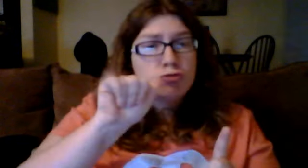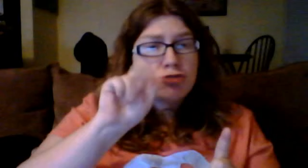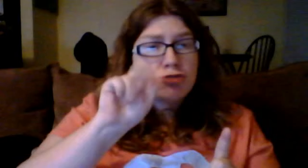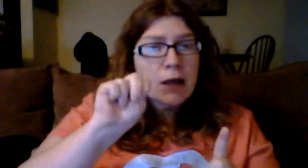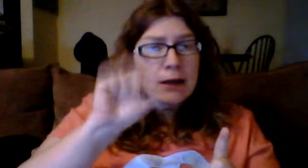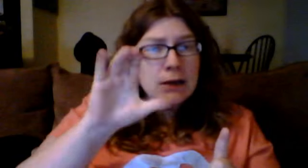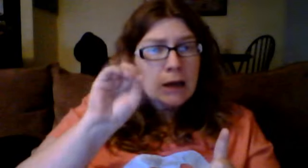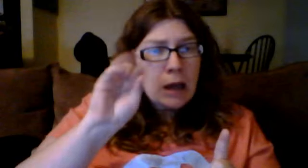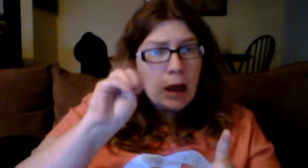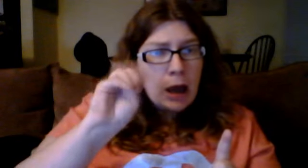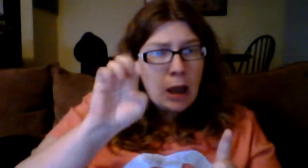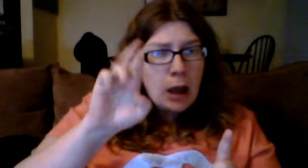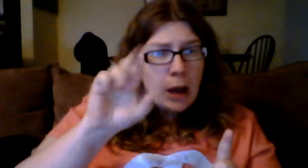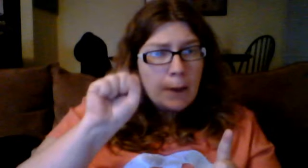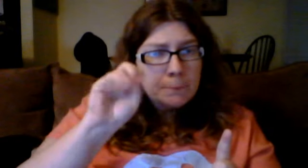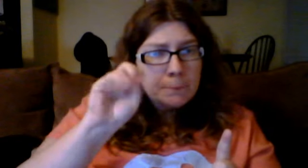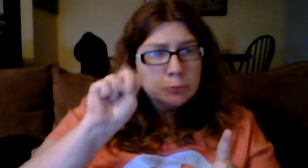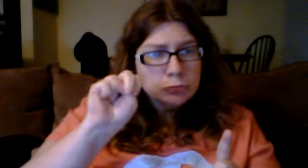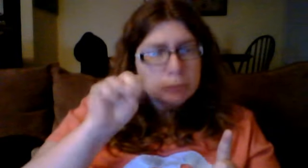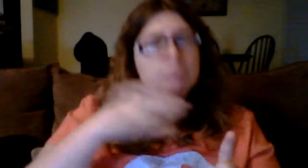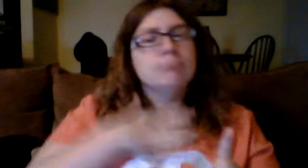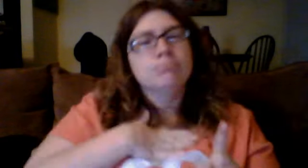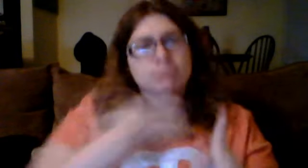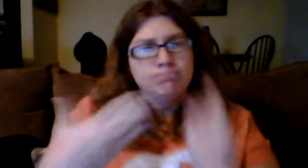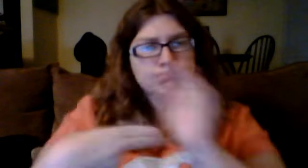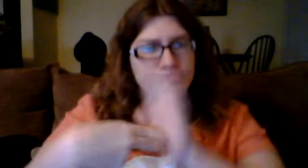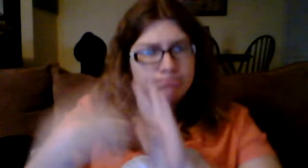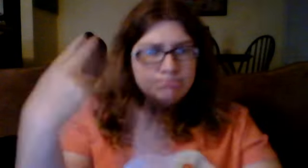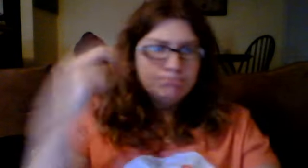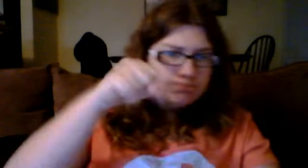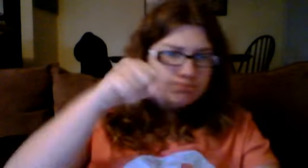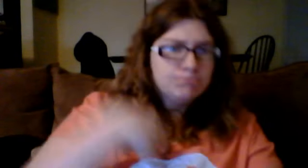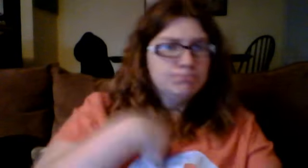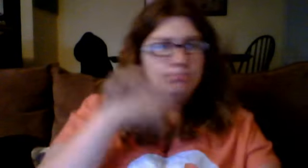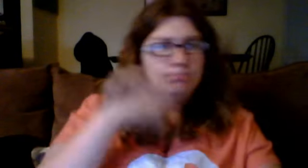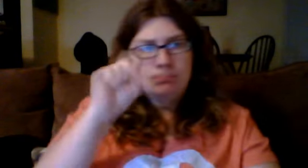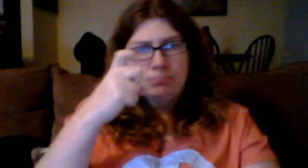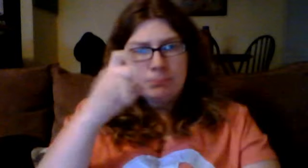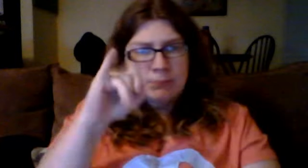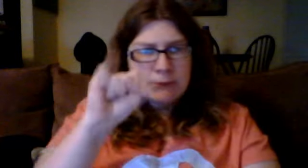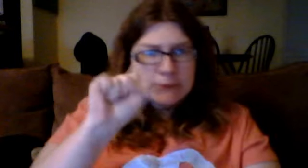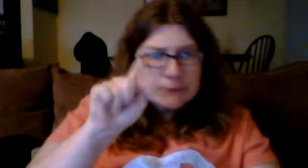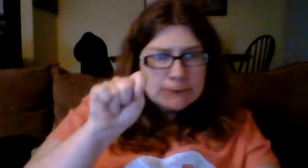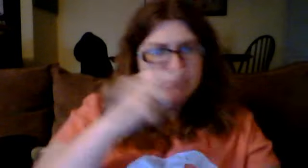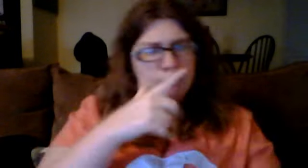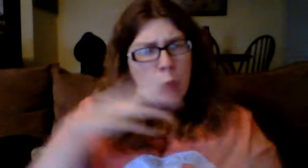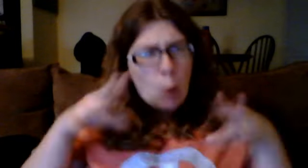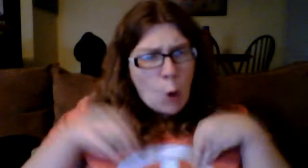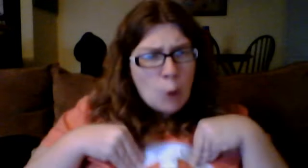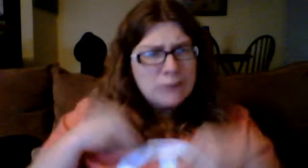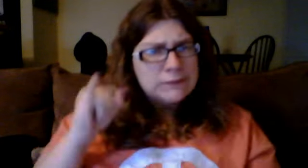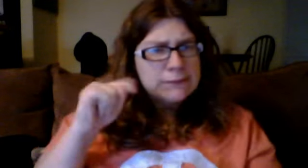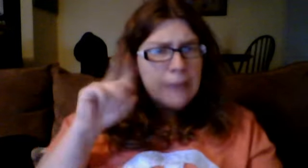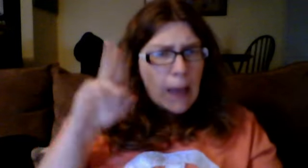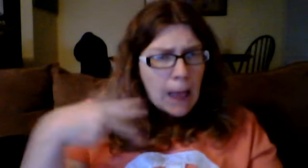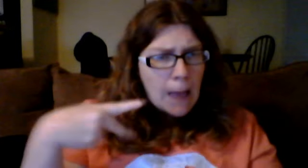Did you pick him up from the voicemail? Yeah. Oh, that's right. You couldn't do him. Because when you heard my client, he was pleading